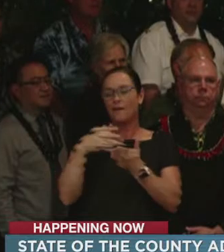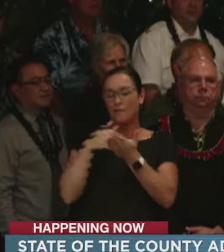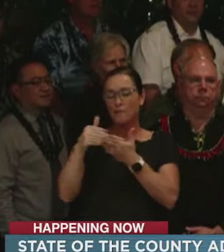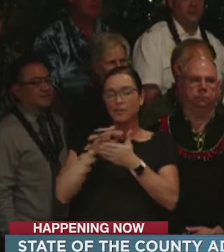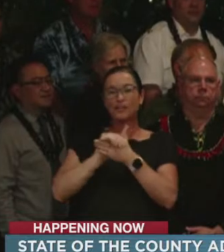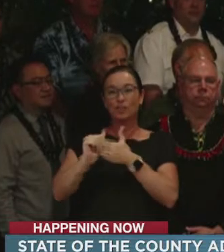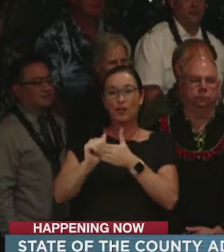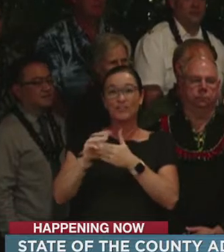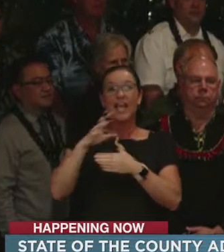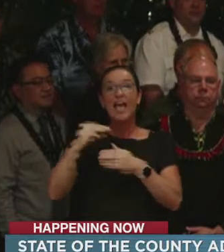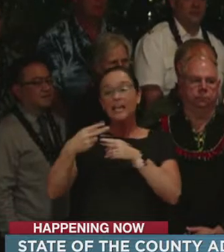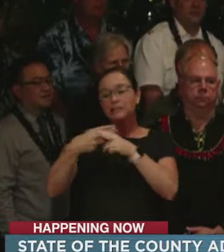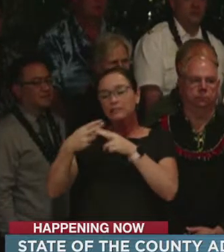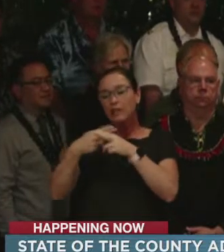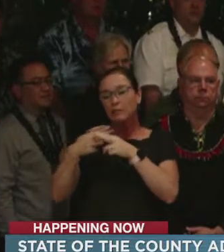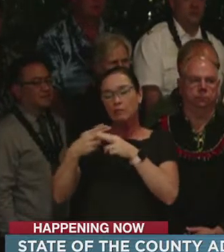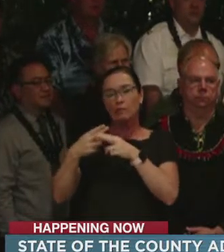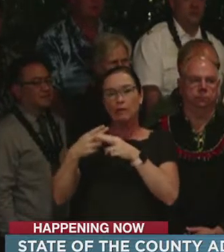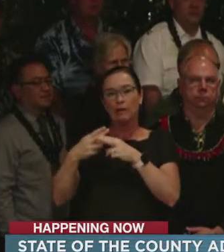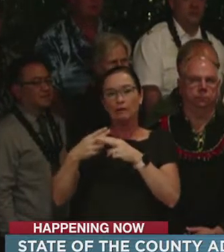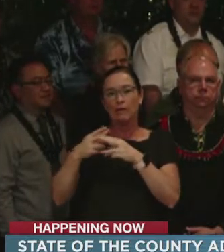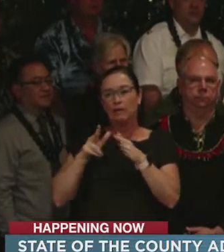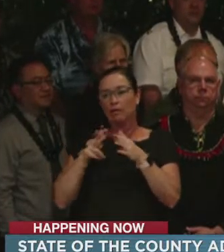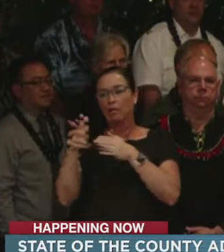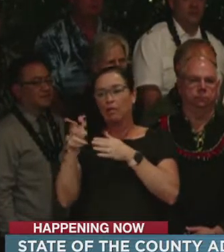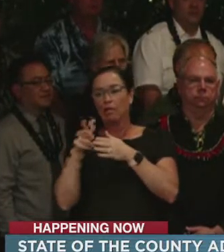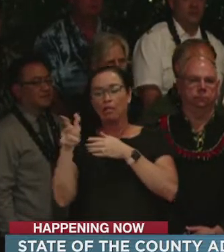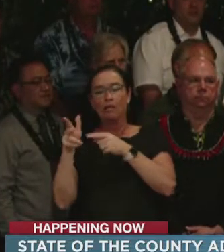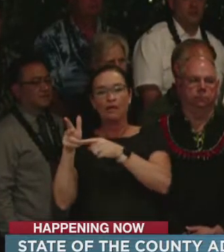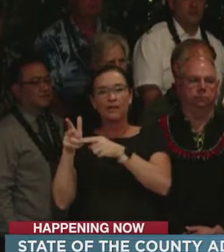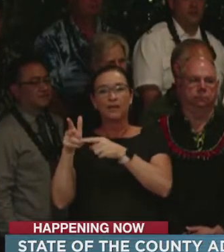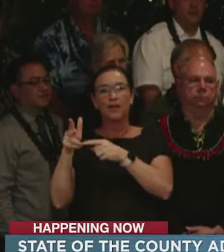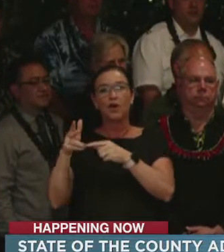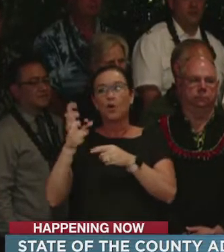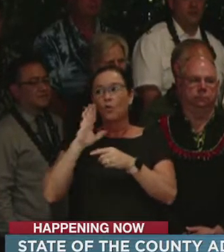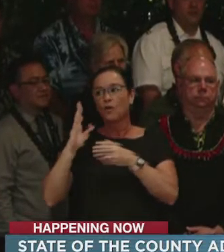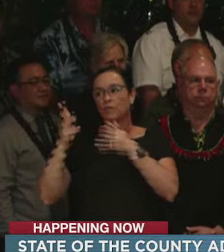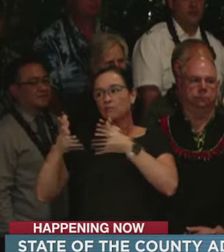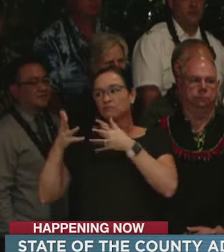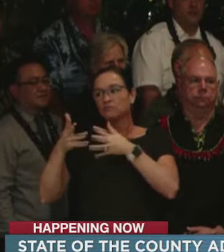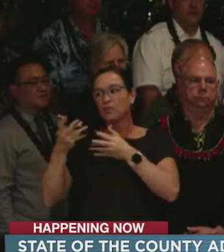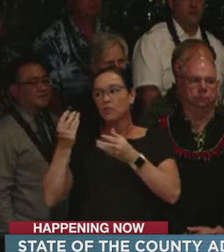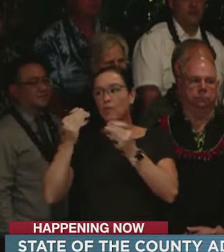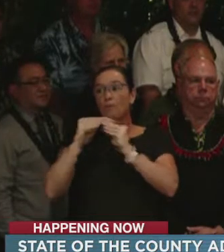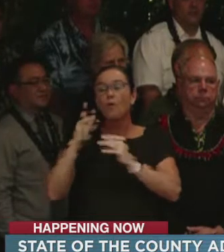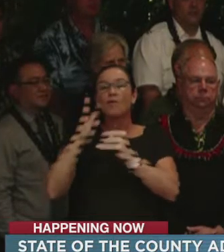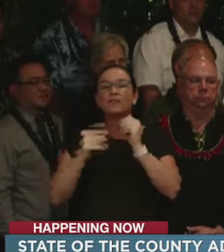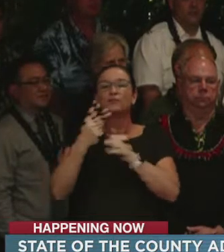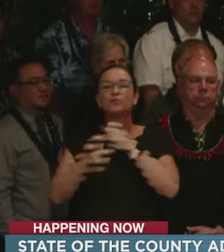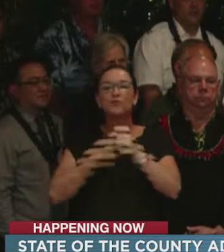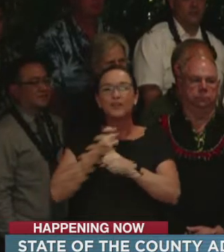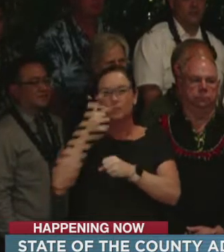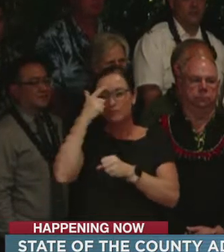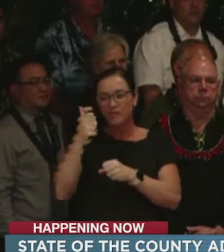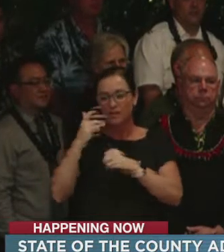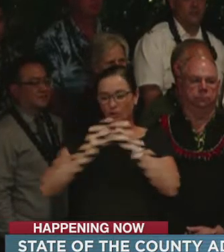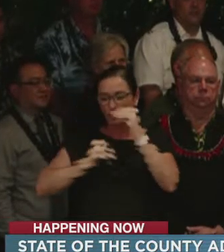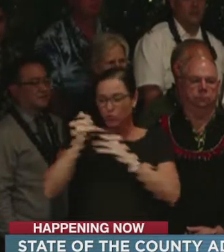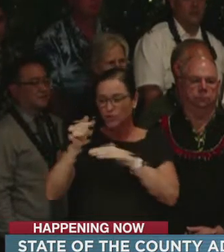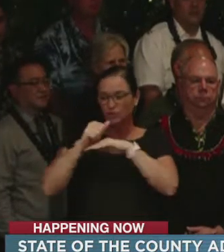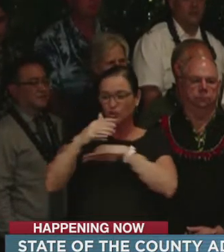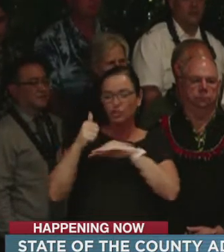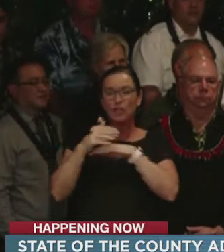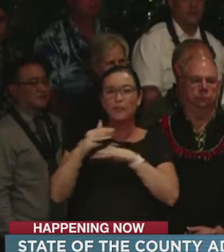that was blocking the sidewalk could have been in place for more than 2 years due to shipping and scaffolding construction backlogs at the